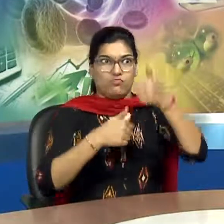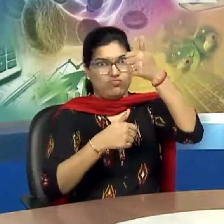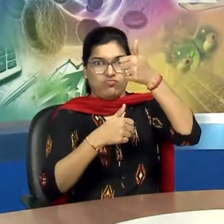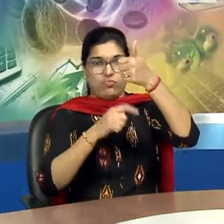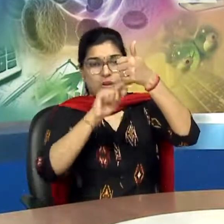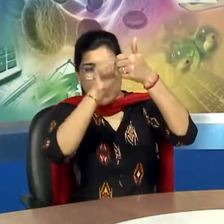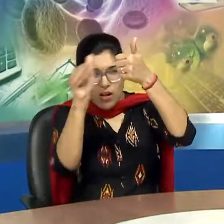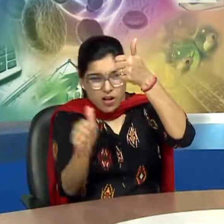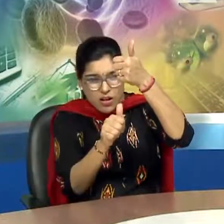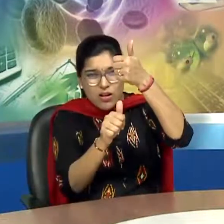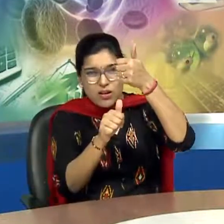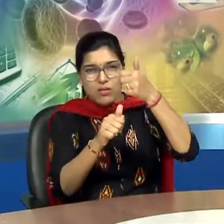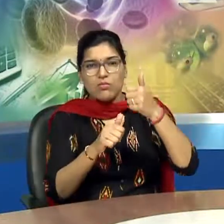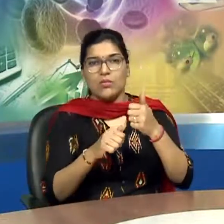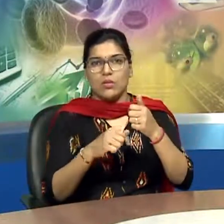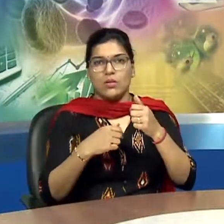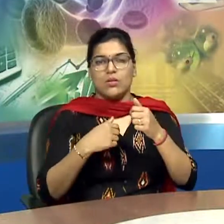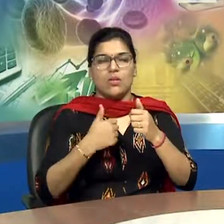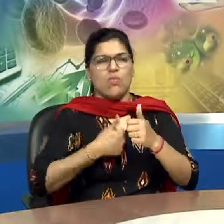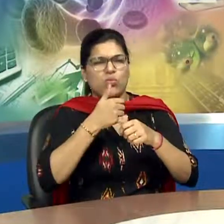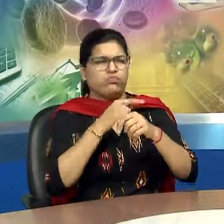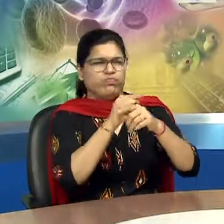This word is secretary.